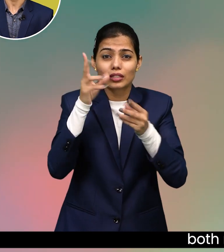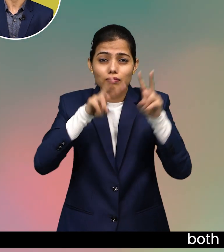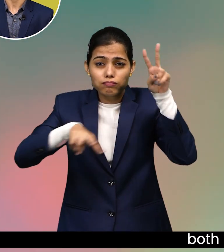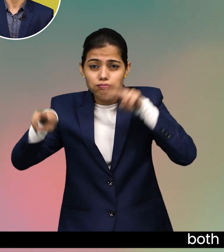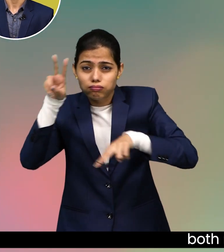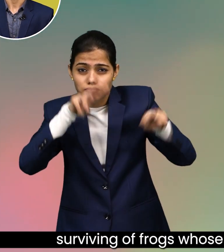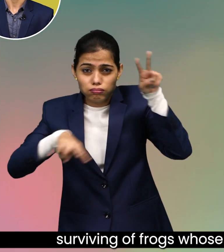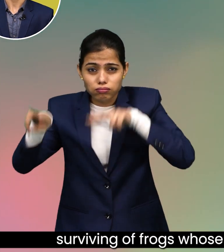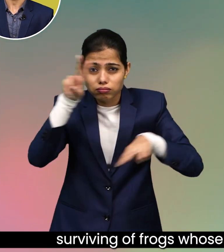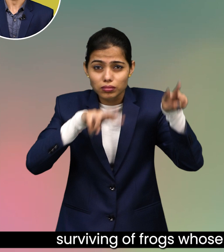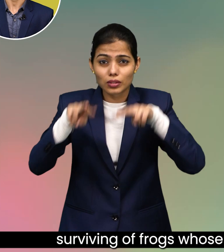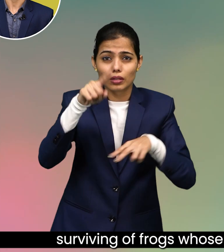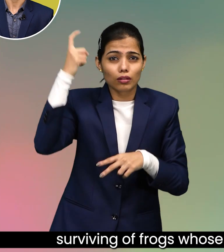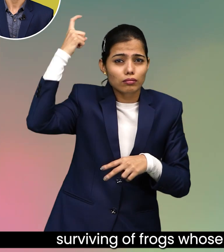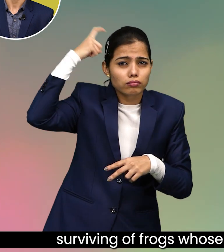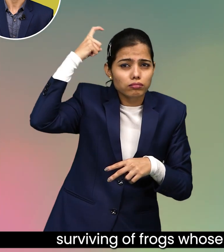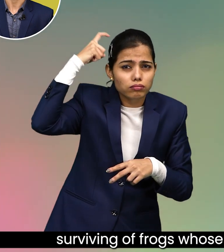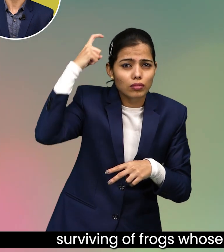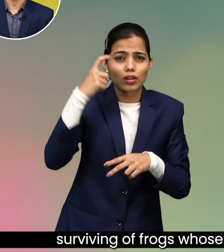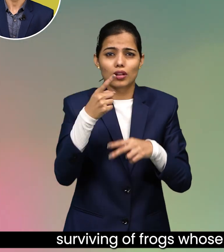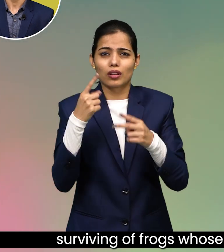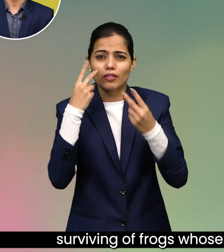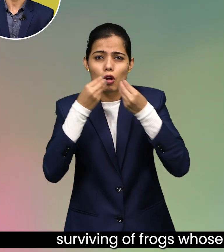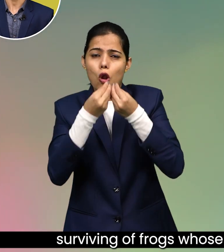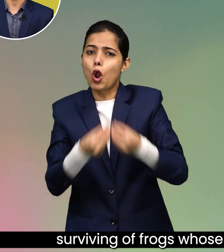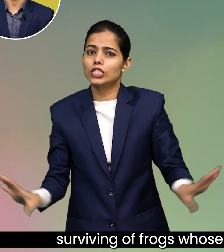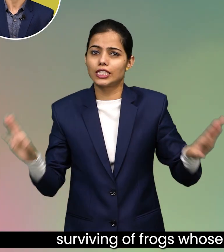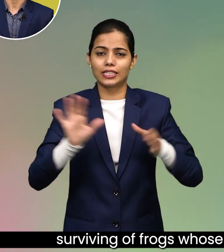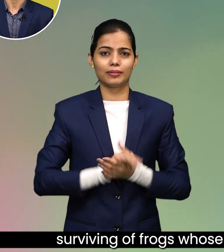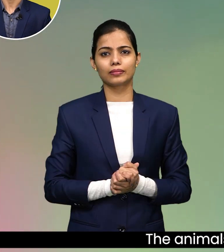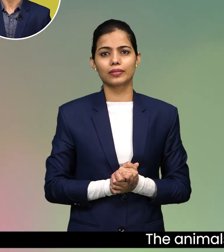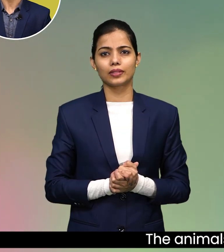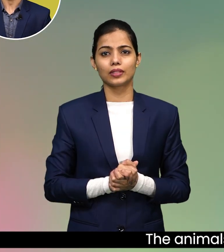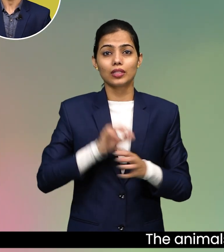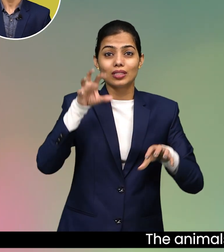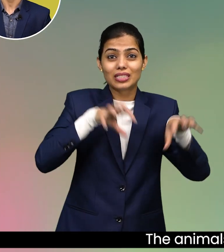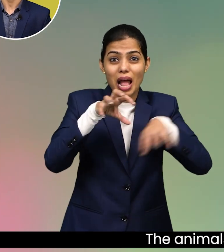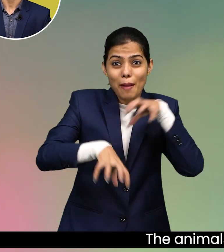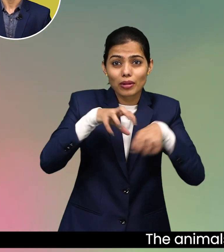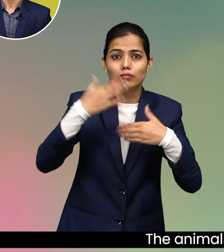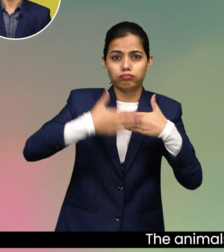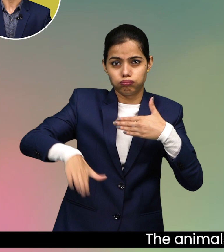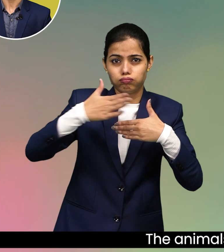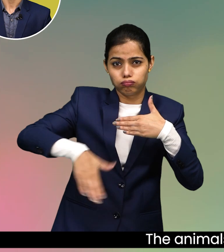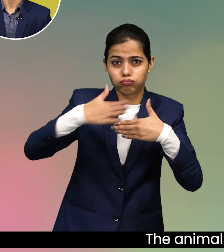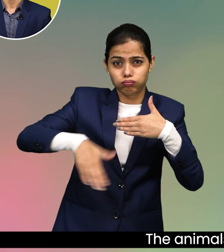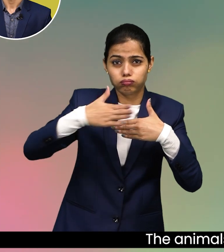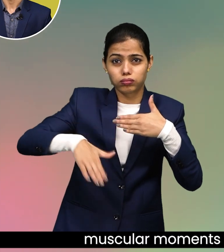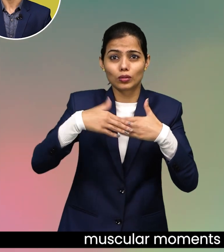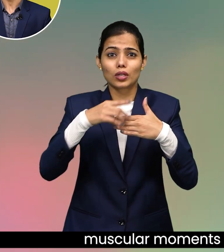both recorded surviving of frogs whose brains had been destroyed. The animals still